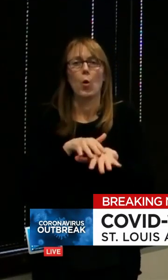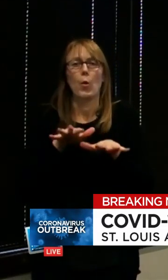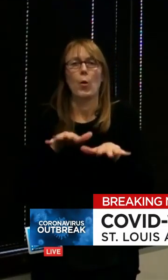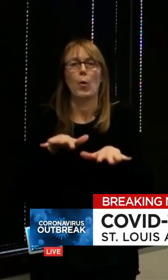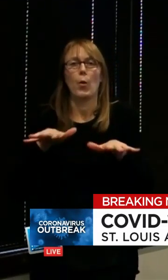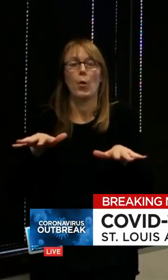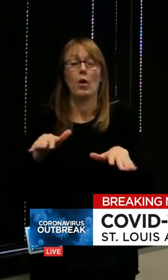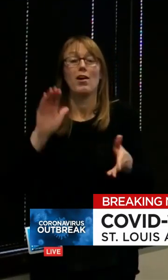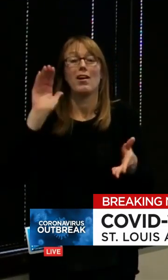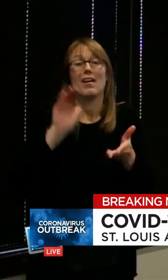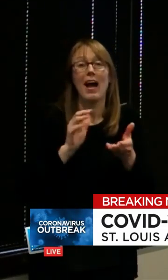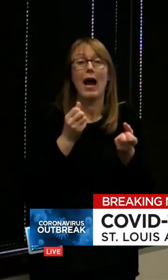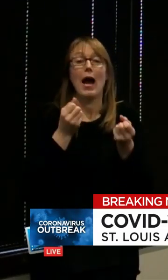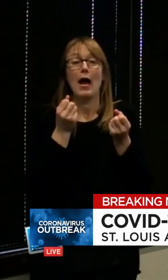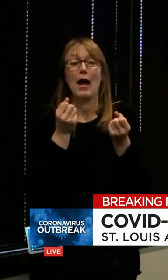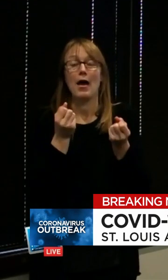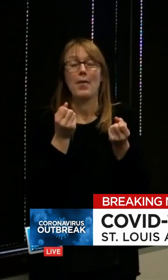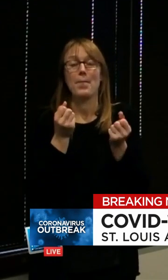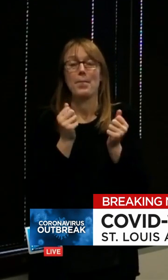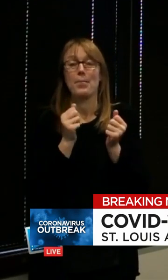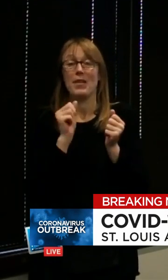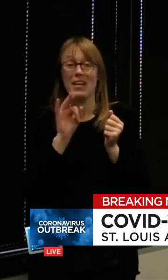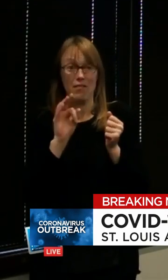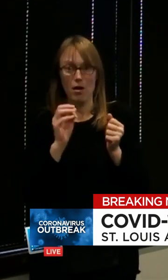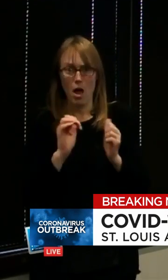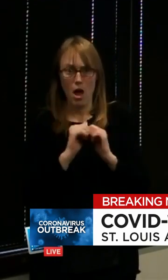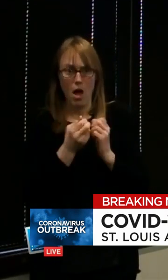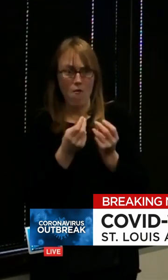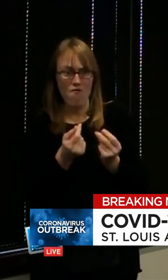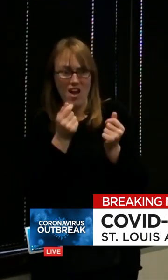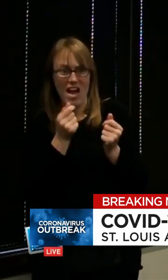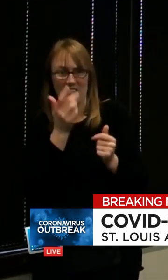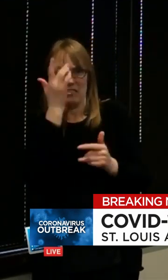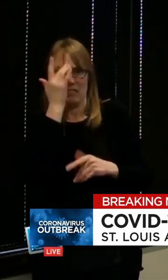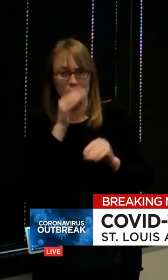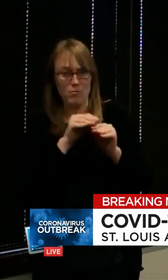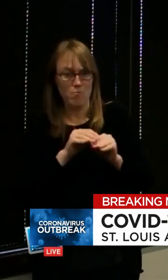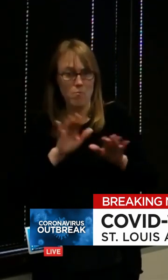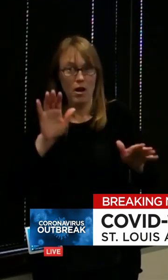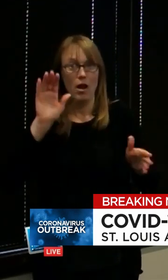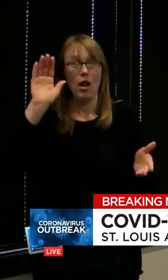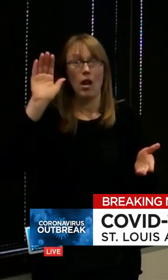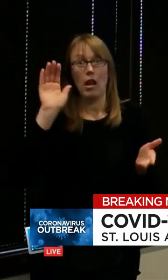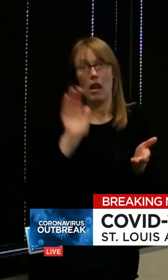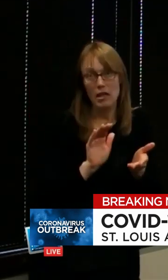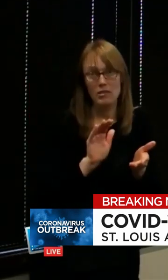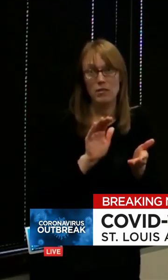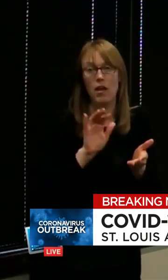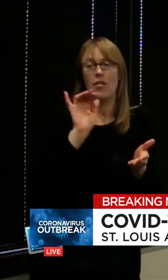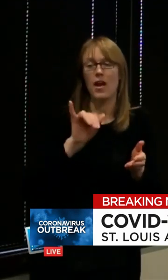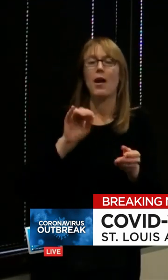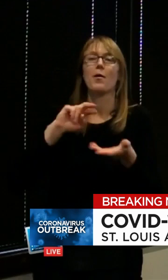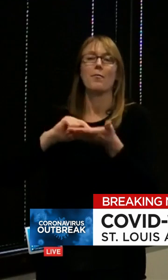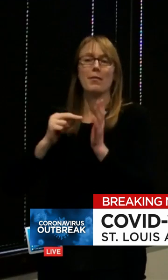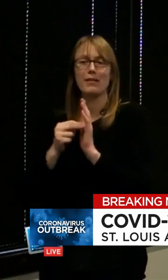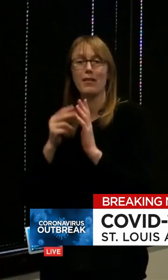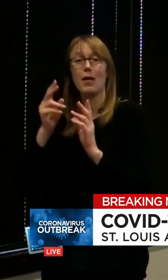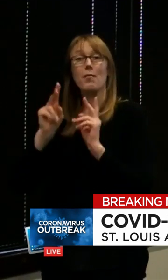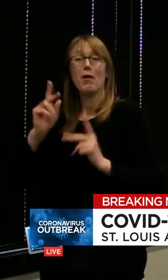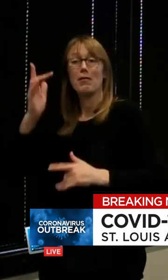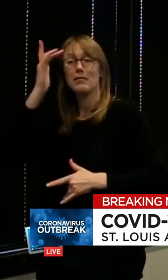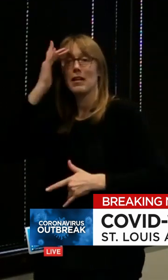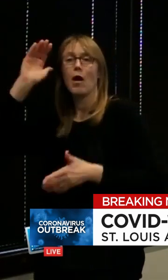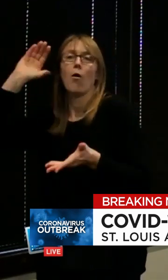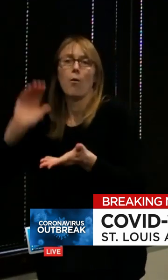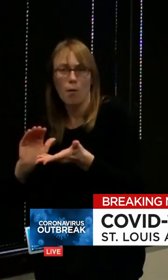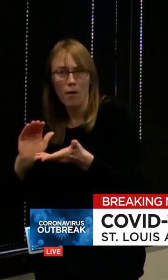decrease the number of patients that require hospitalization. And if we decrease that, then we decrease our numbers in the ICU, and